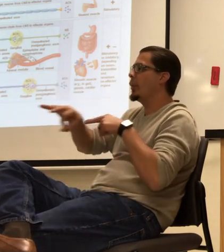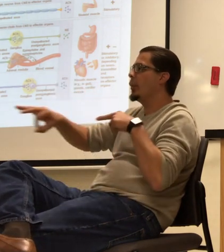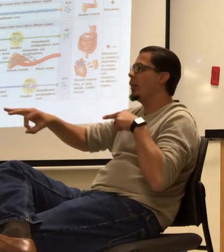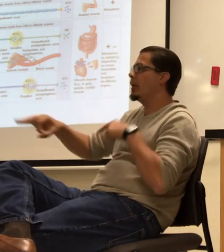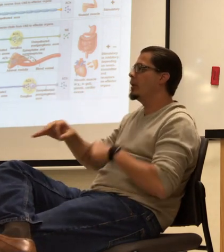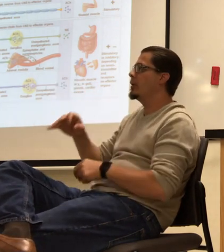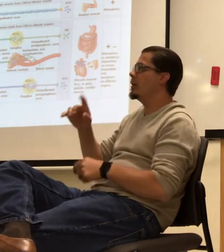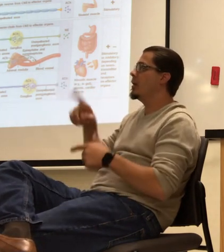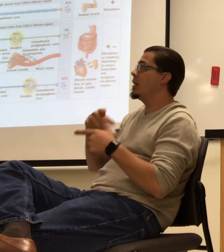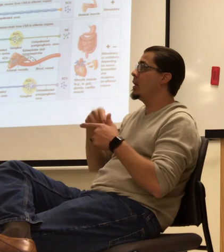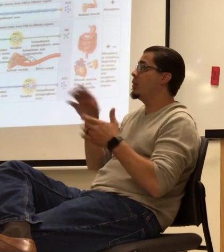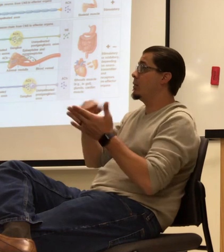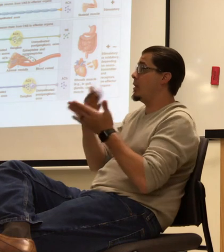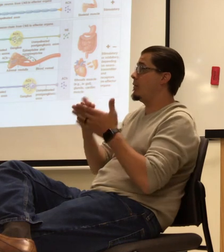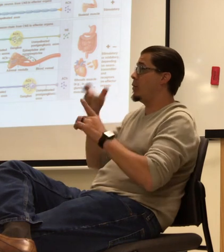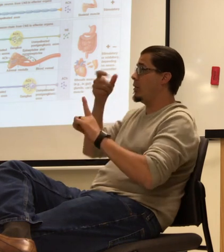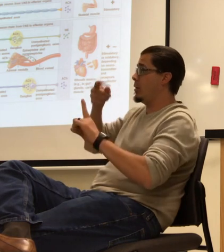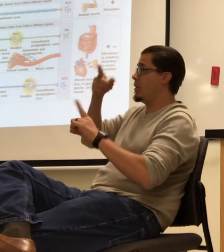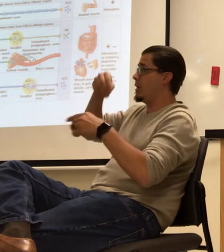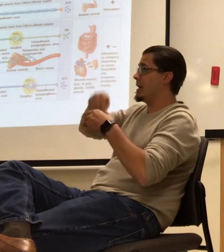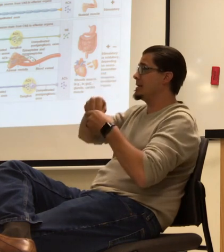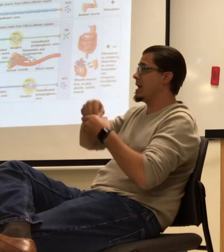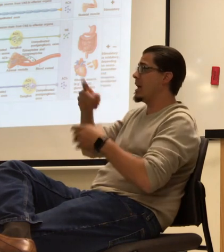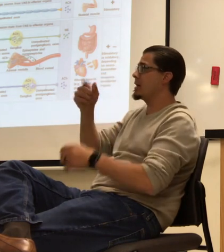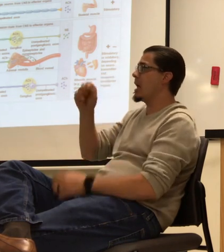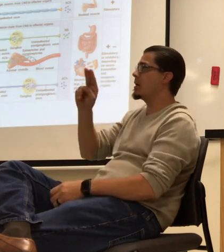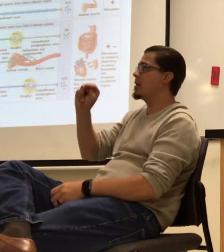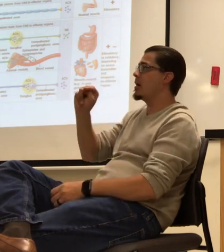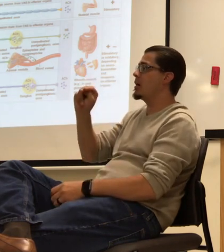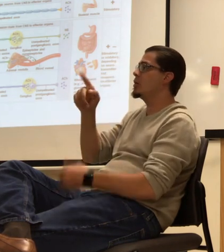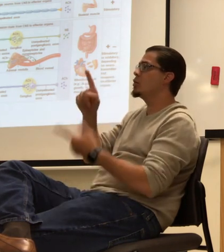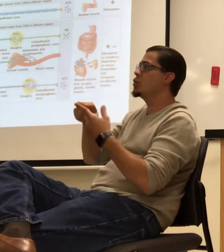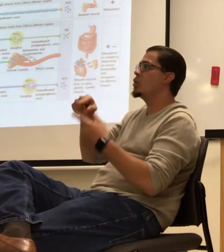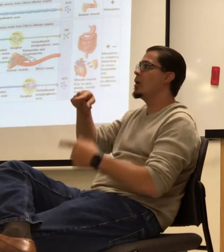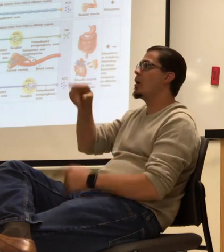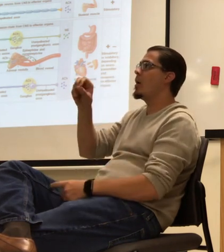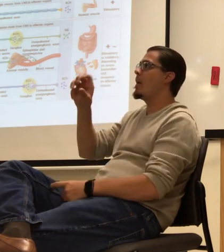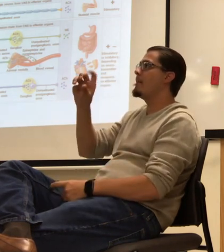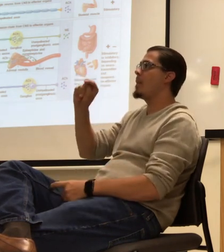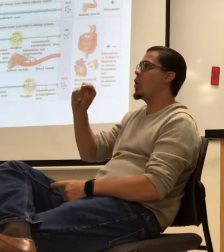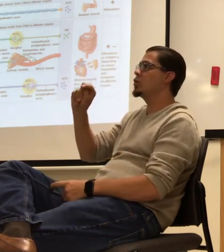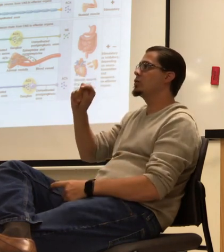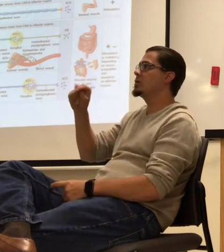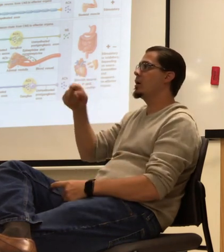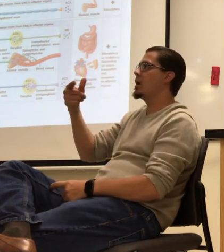there, it'll synapse inside a ganglion into a postganglionic cell.